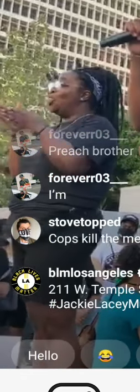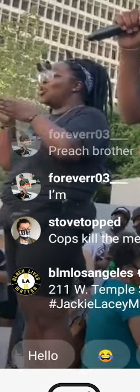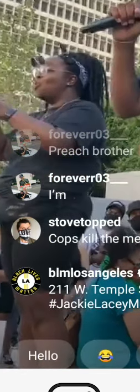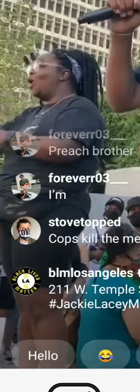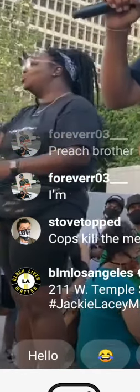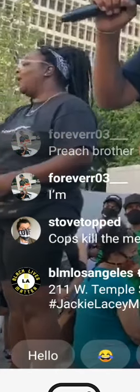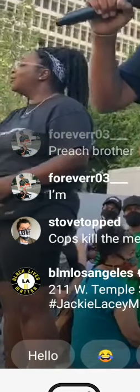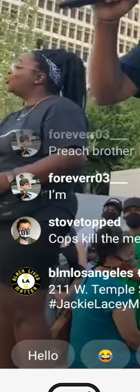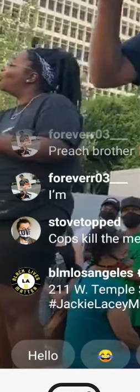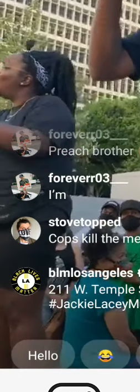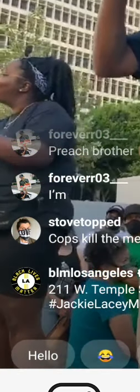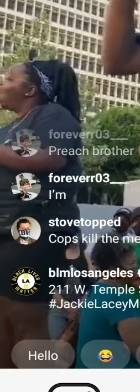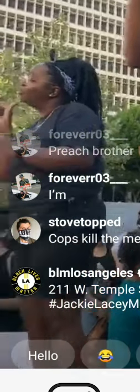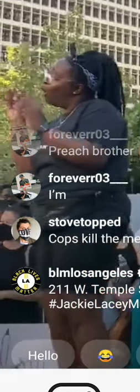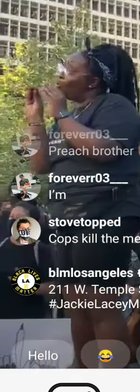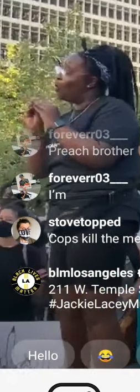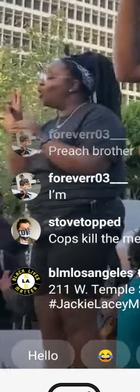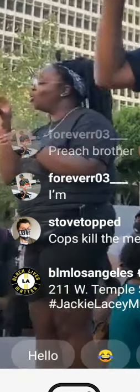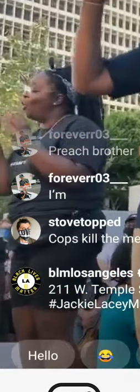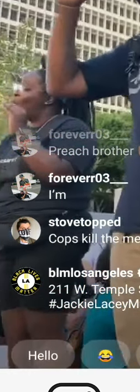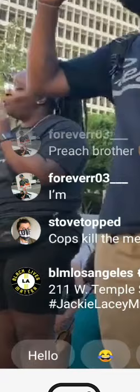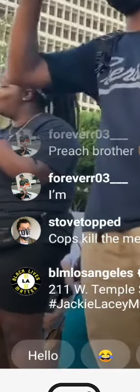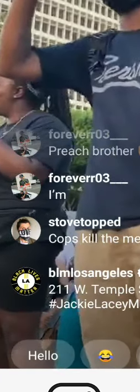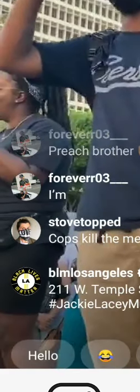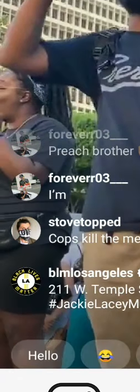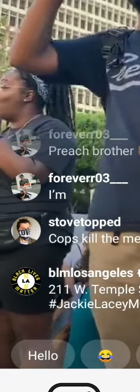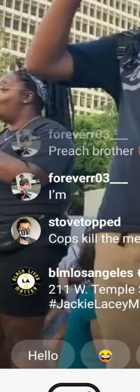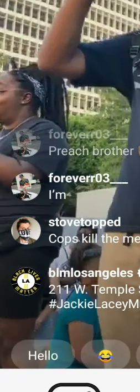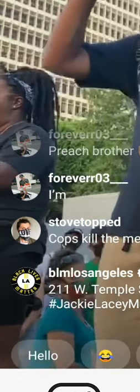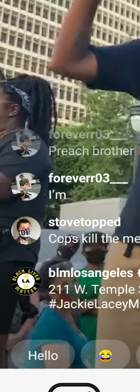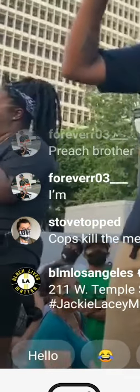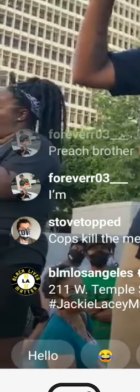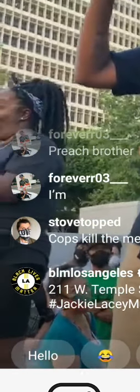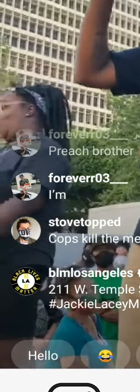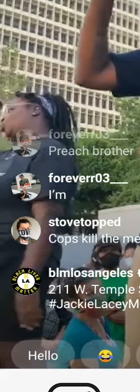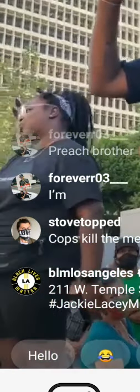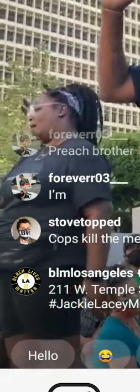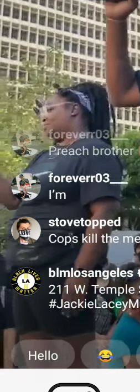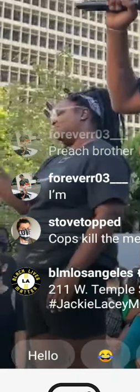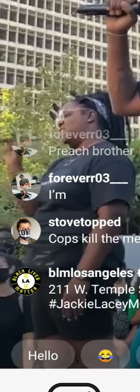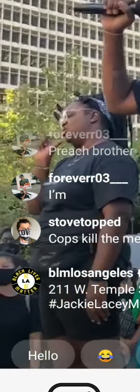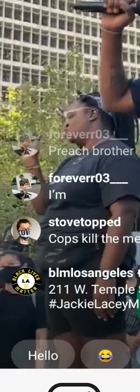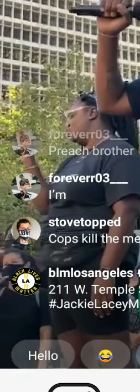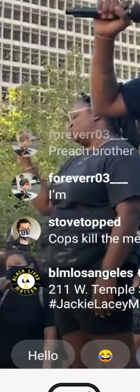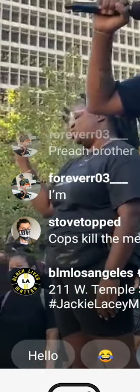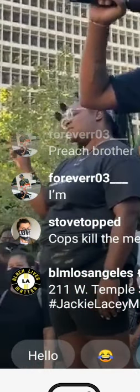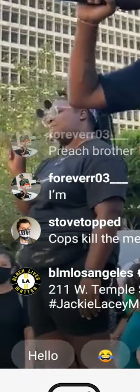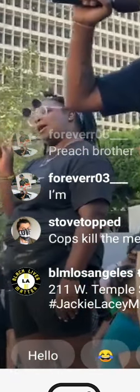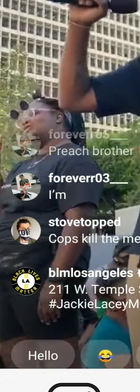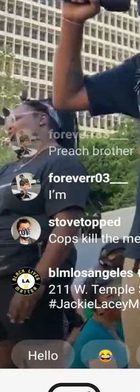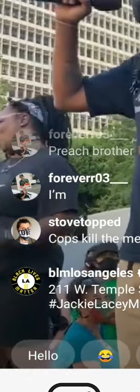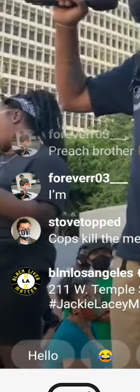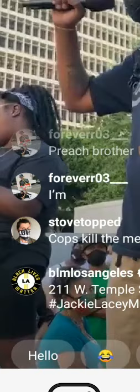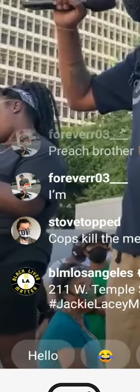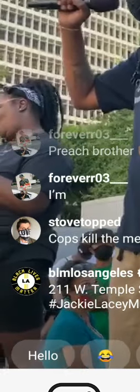our movement gets told, that we don't belong, that we're too controversial, too loud. Yeah. I want to tell you something about what that moment taught me, and what moments when we come together like this, what it